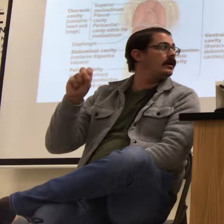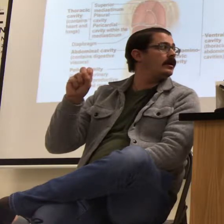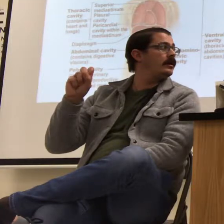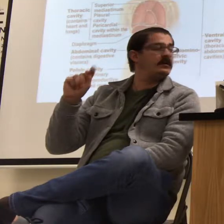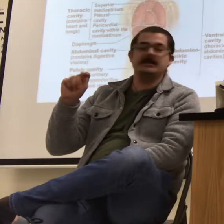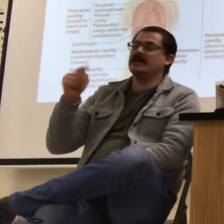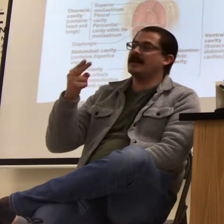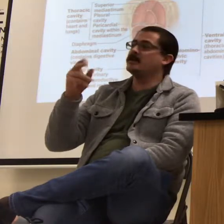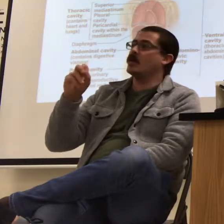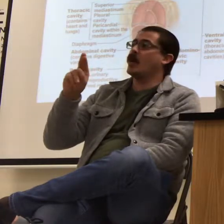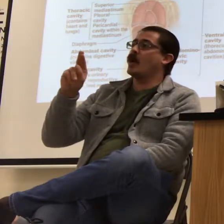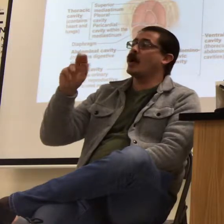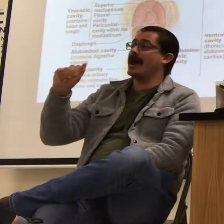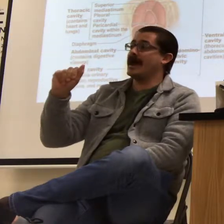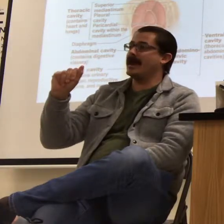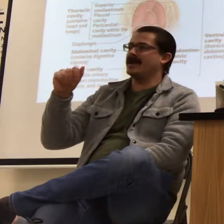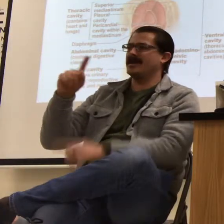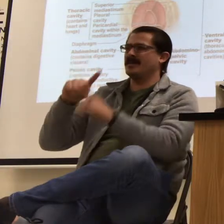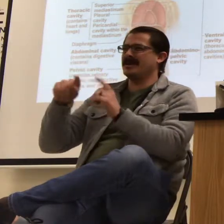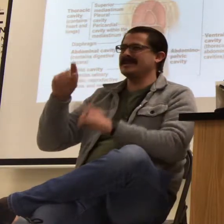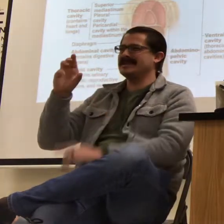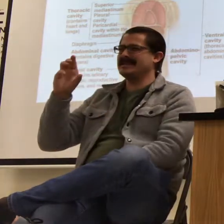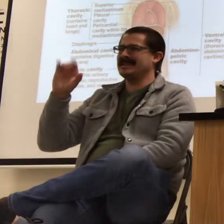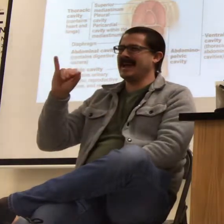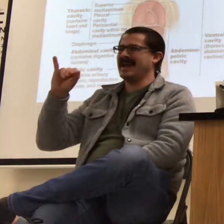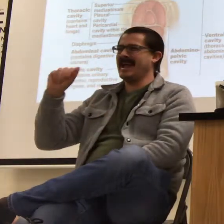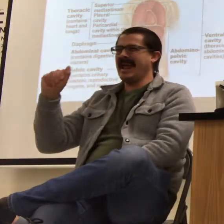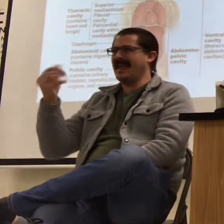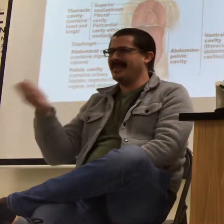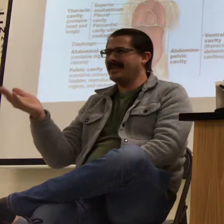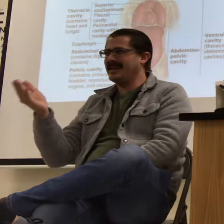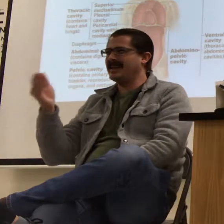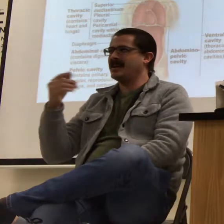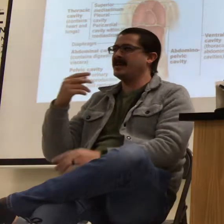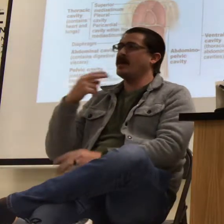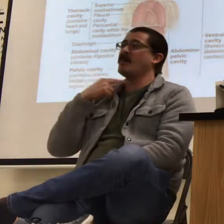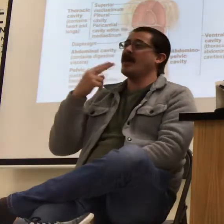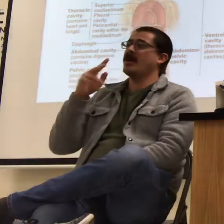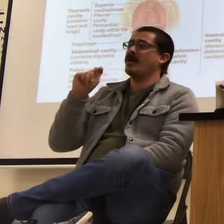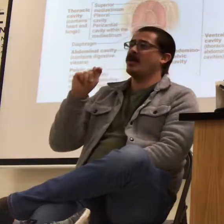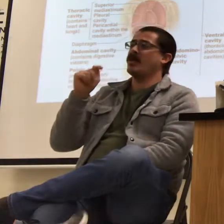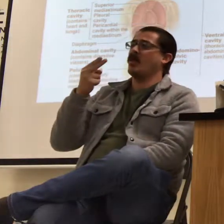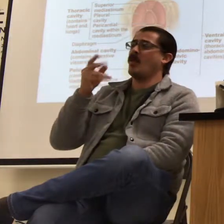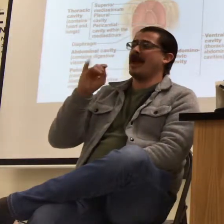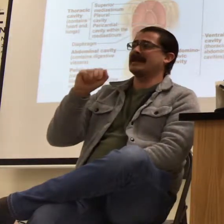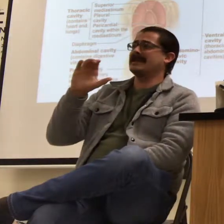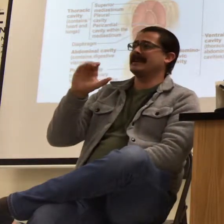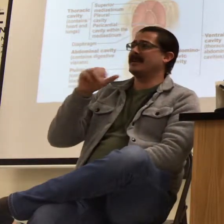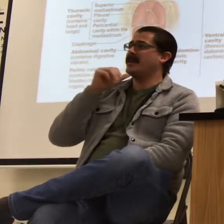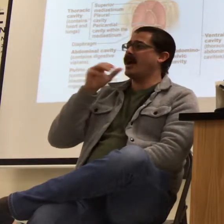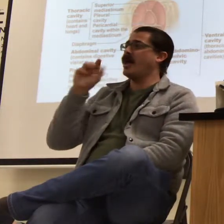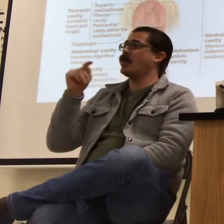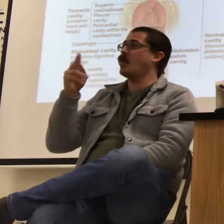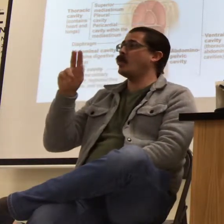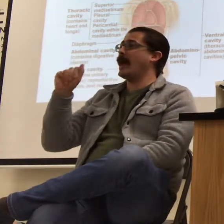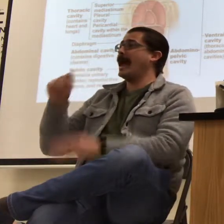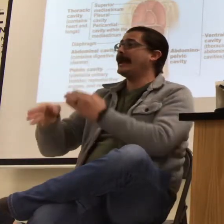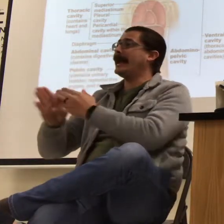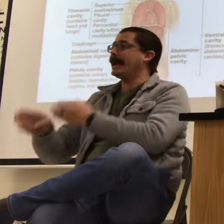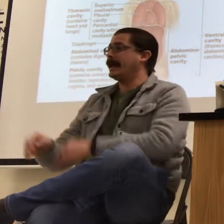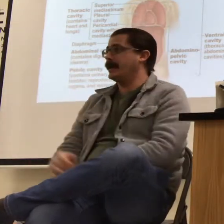Thora, but it's a CIC thing, but pronounced thoracic, not thoracic, right?